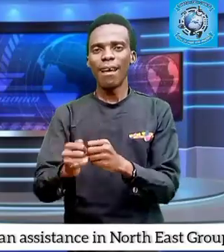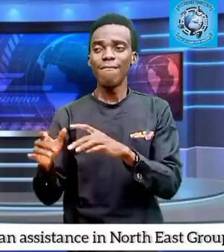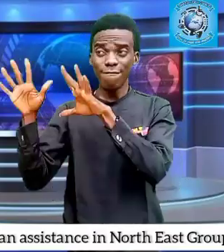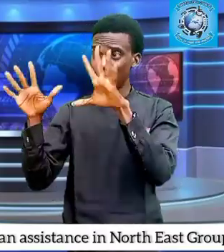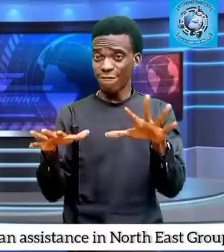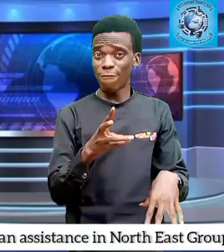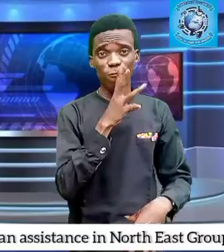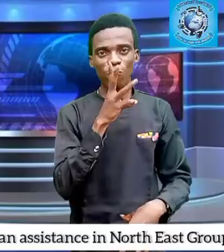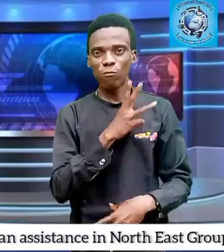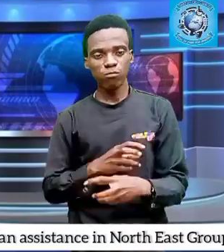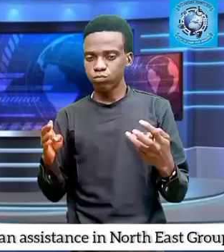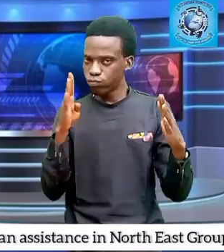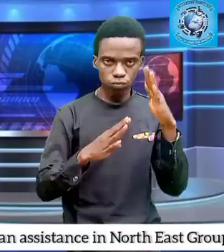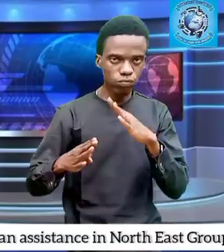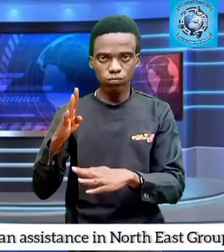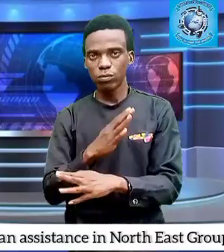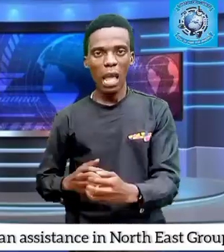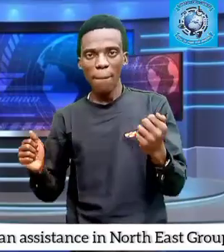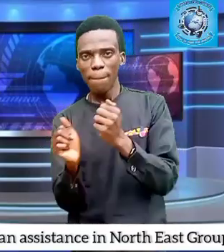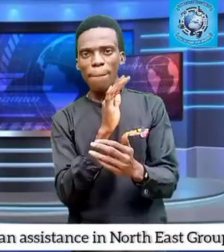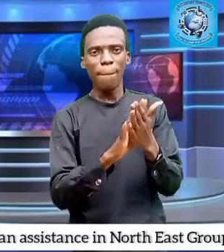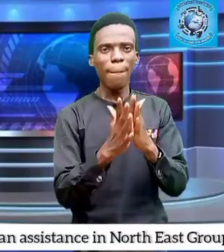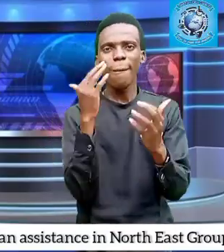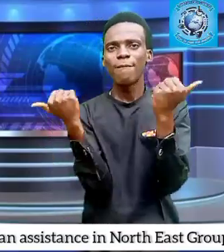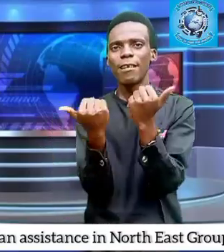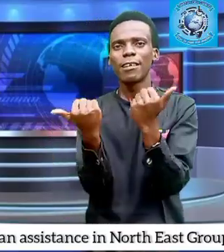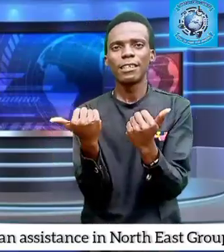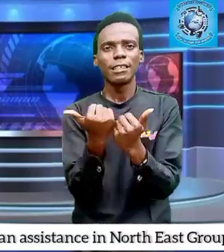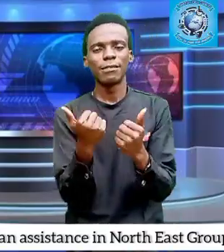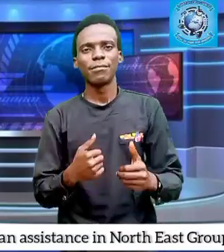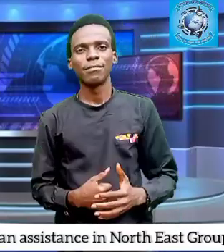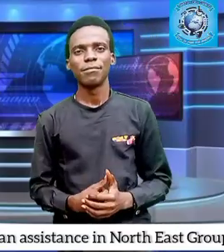floods, violence, clashes, and insurgency.